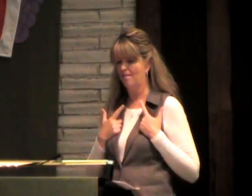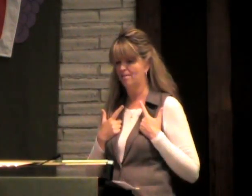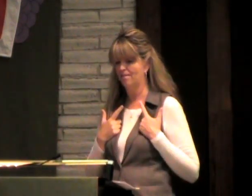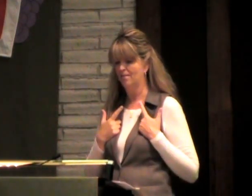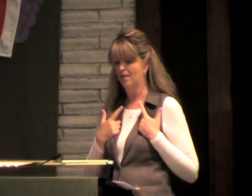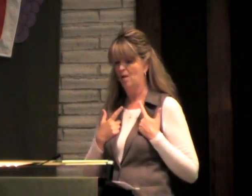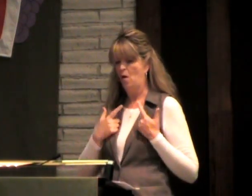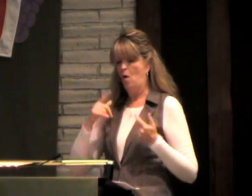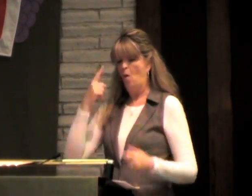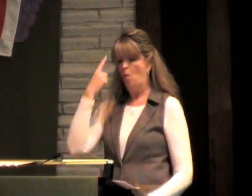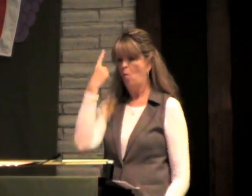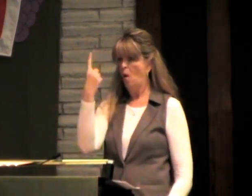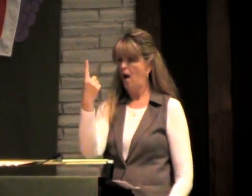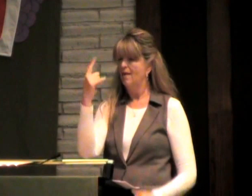on our lives.